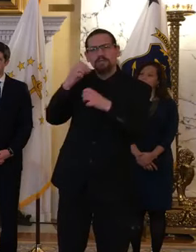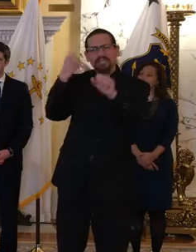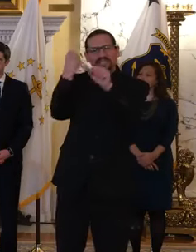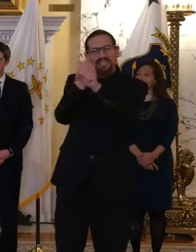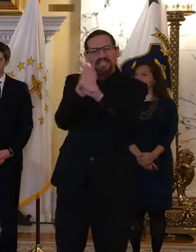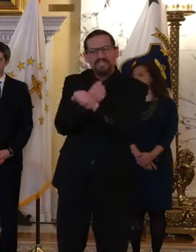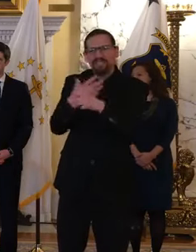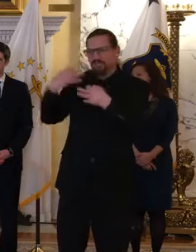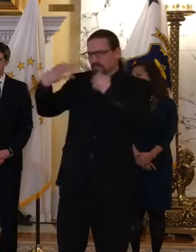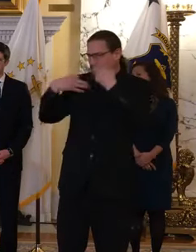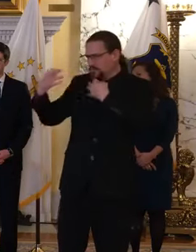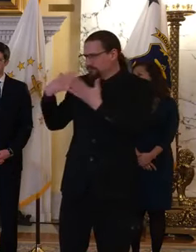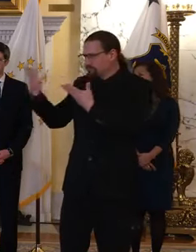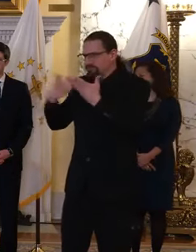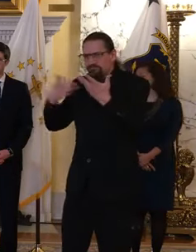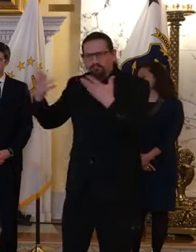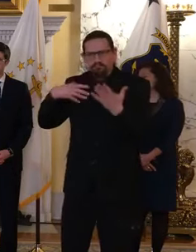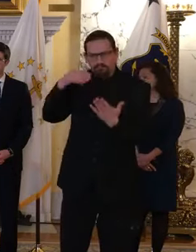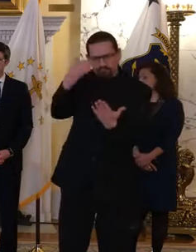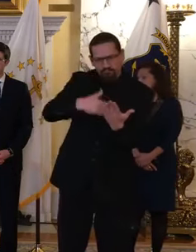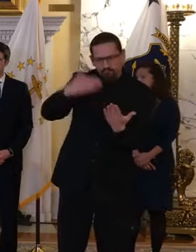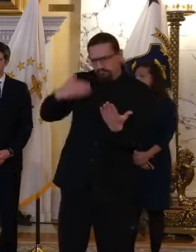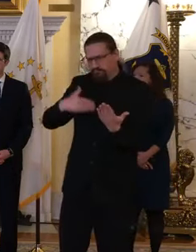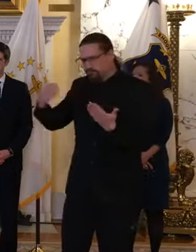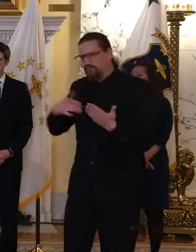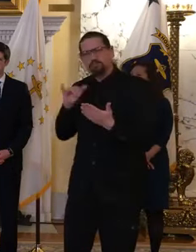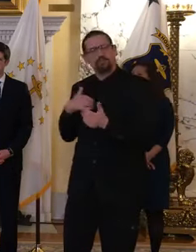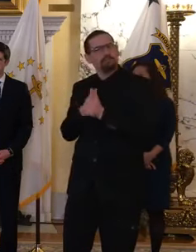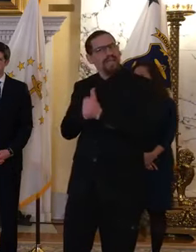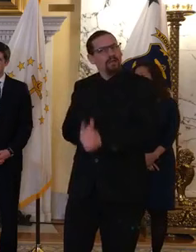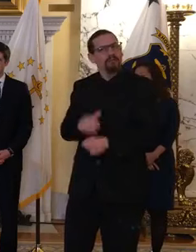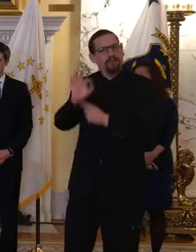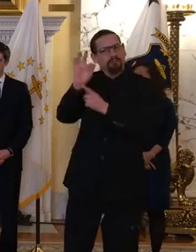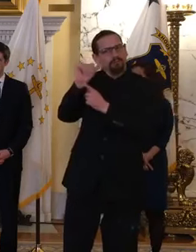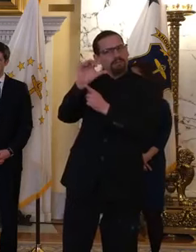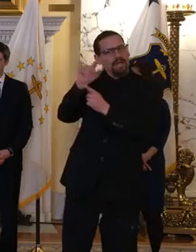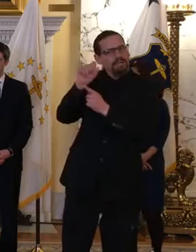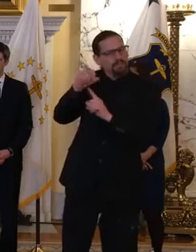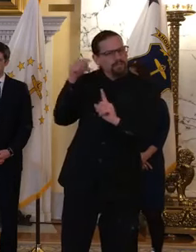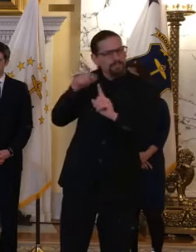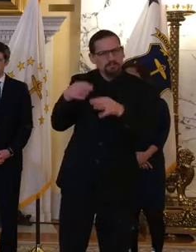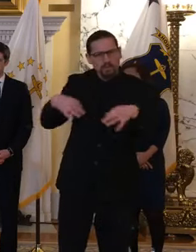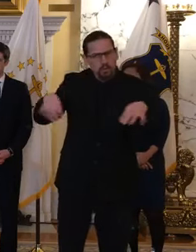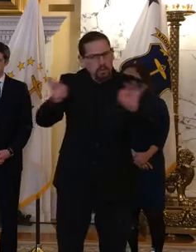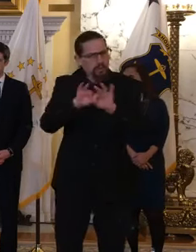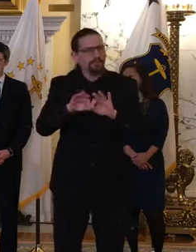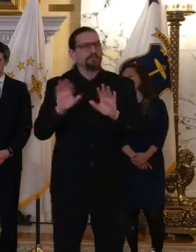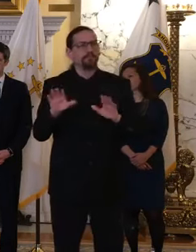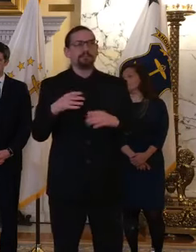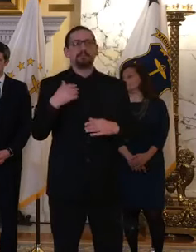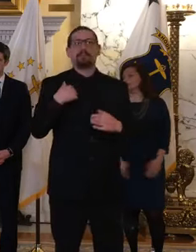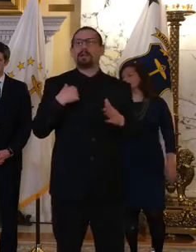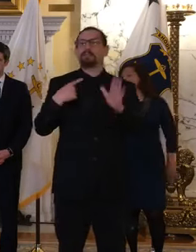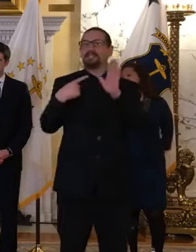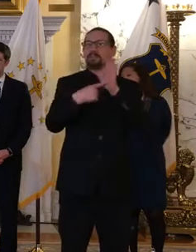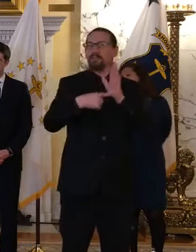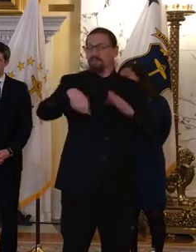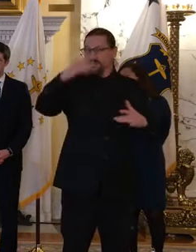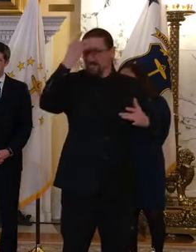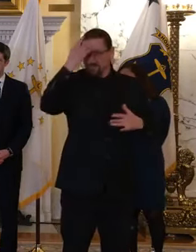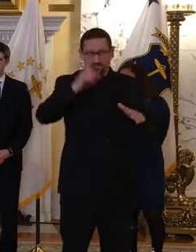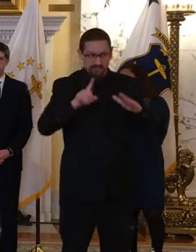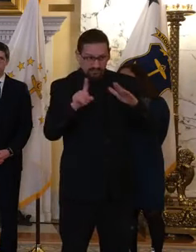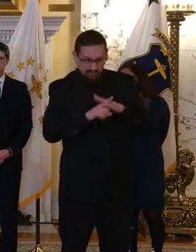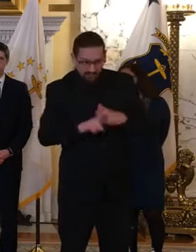seen, if you have any symptoms, you need to be at home. And most certainly you cannot be going to